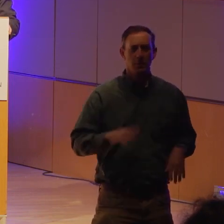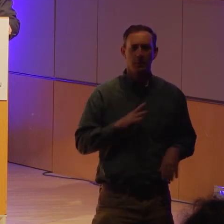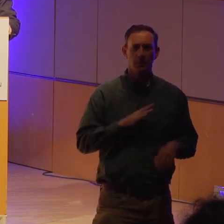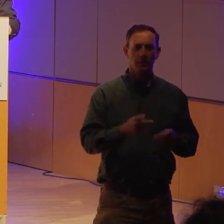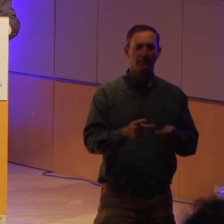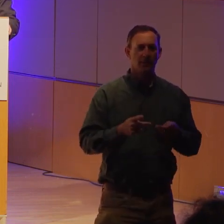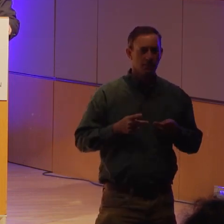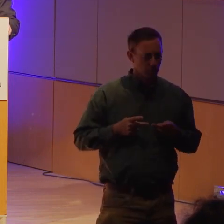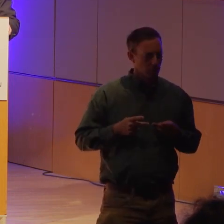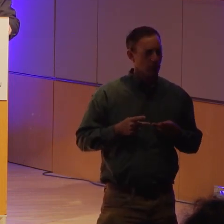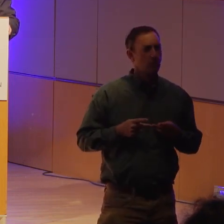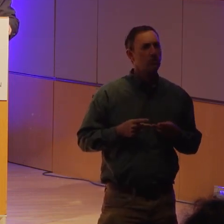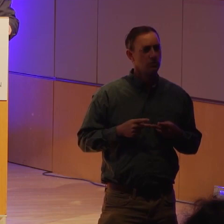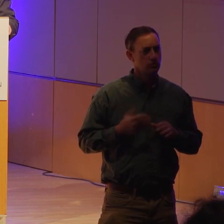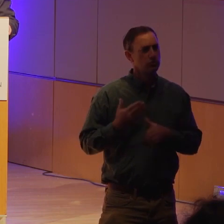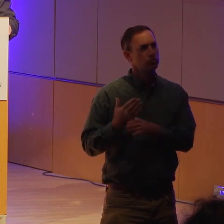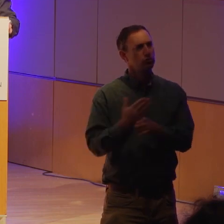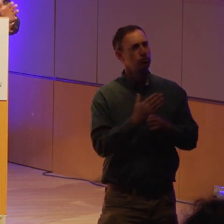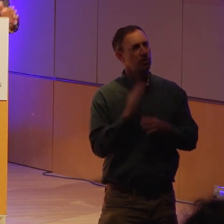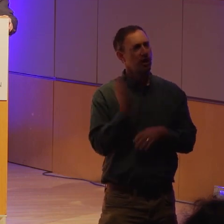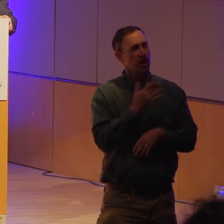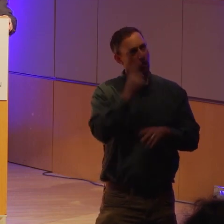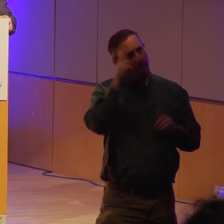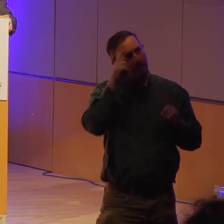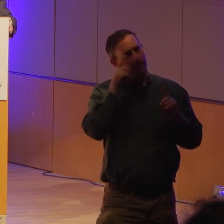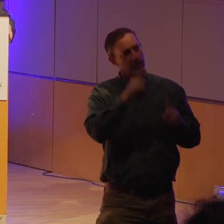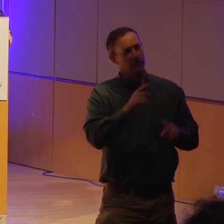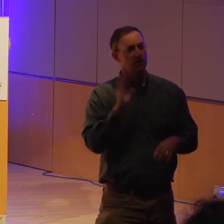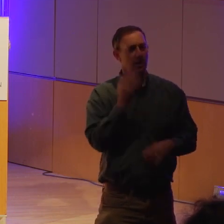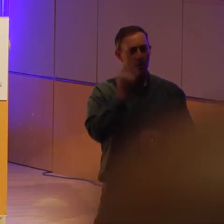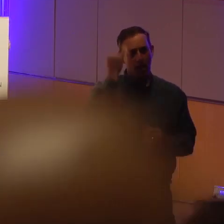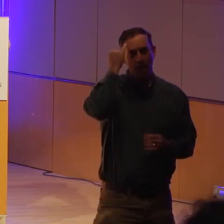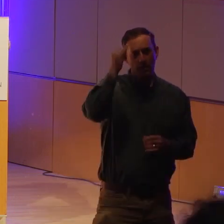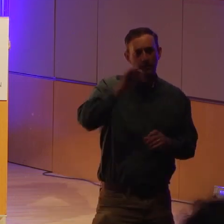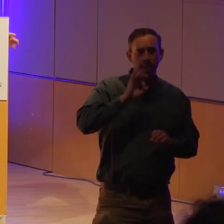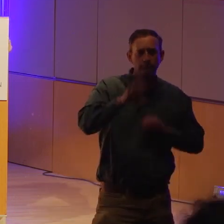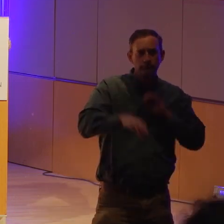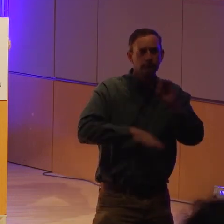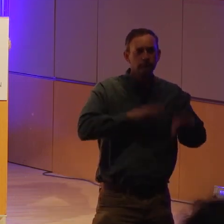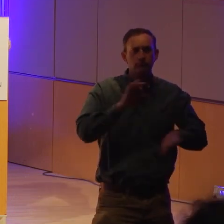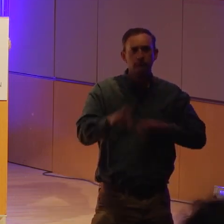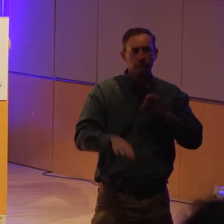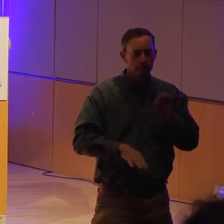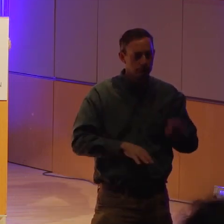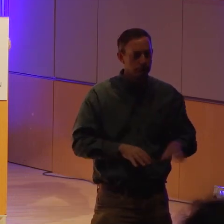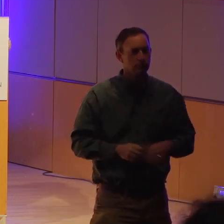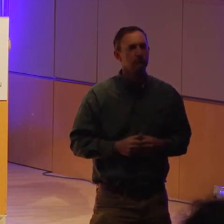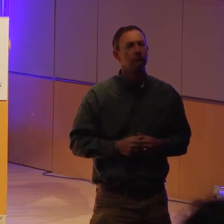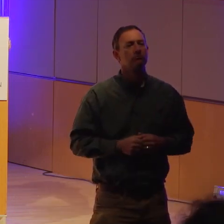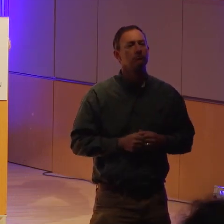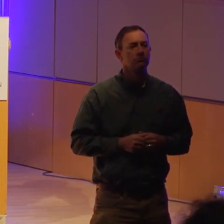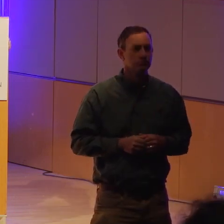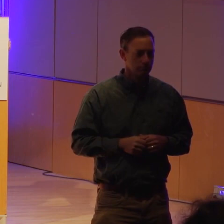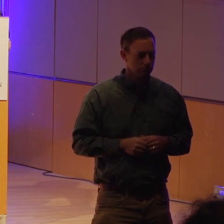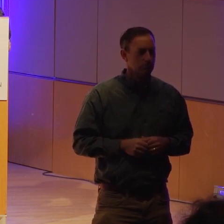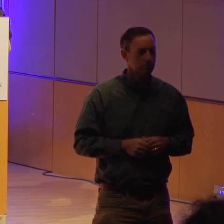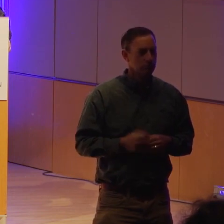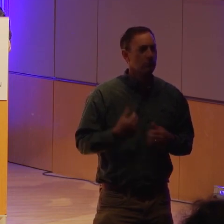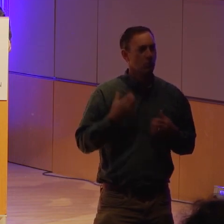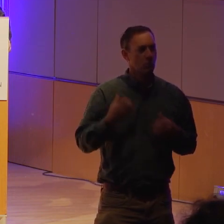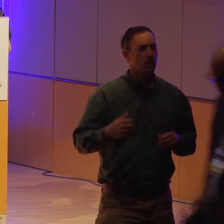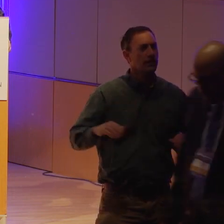venue to share our mission and to share our ideas. With that said, I would like